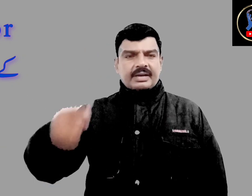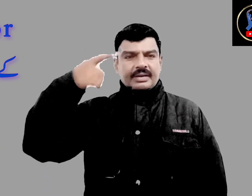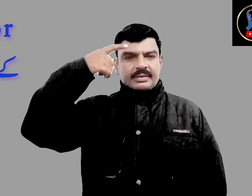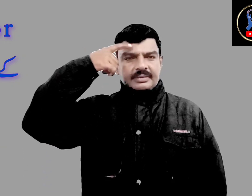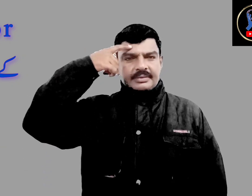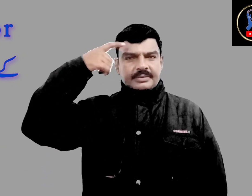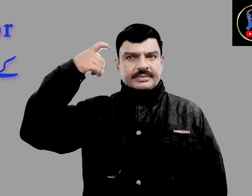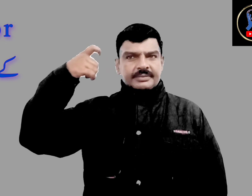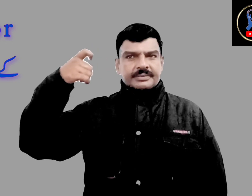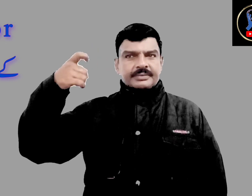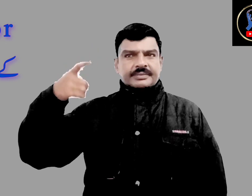far,